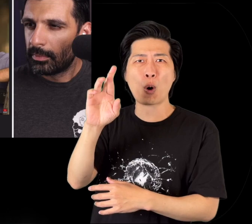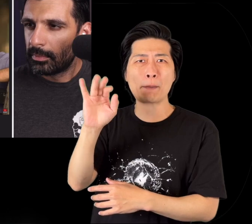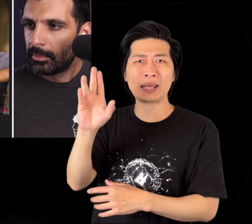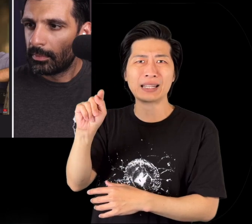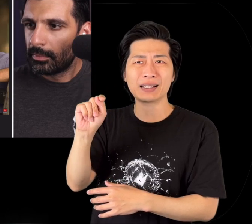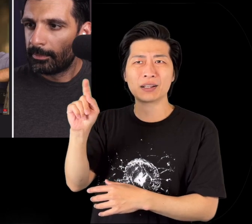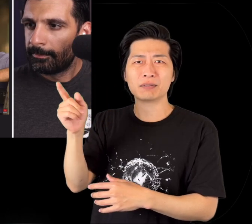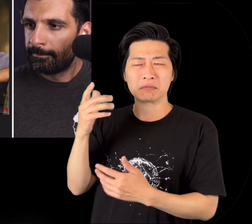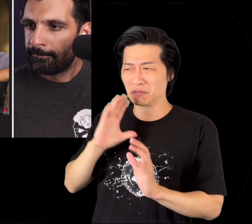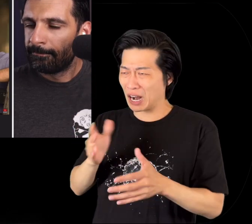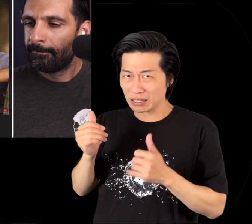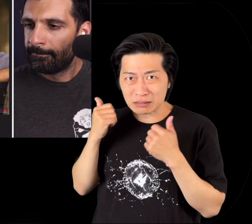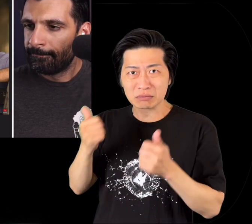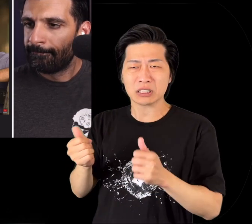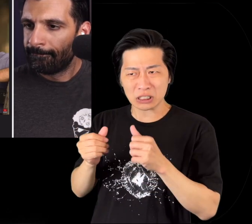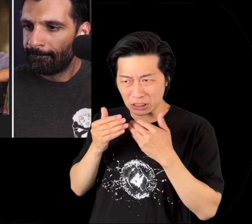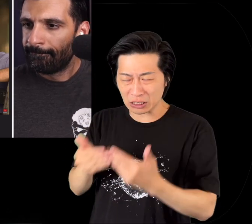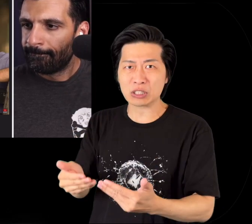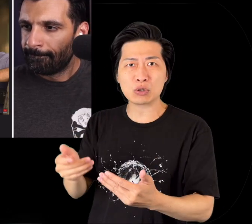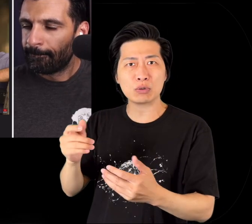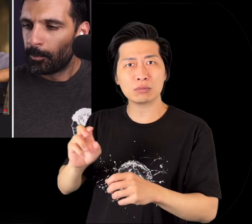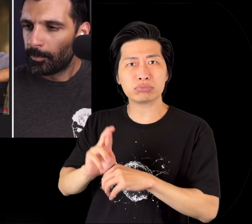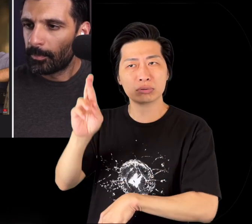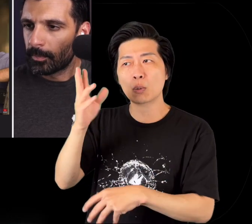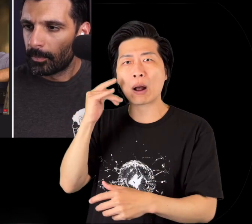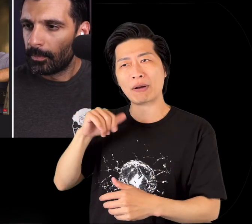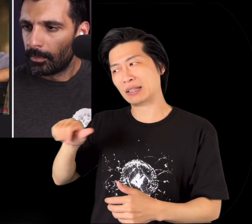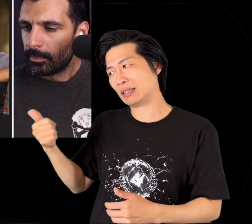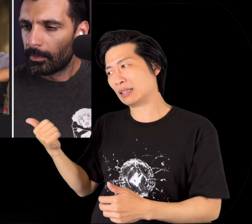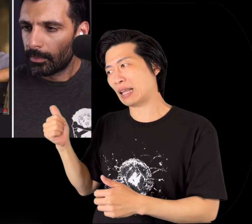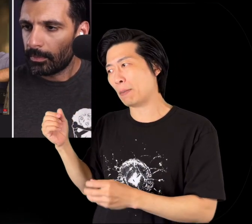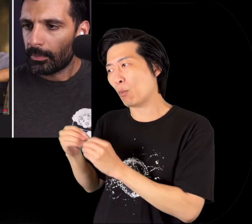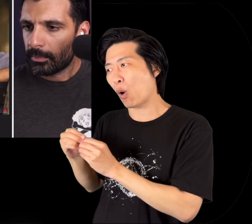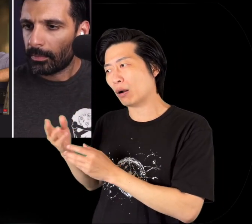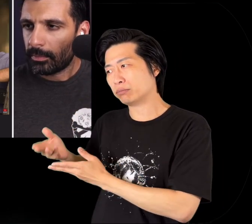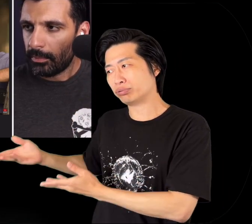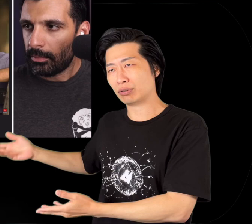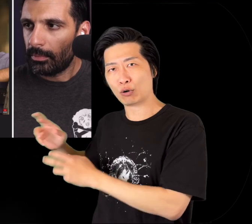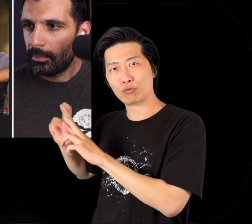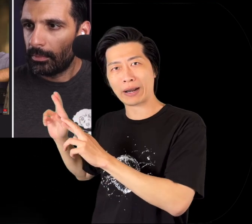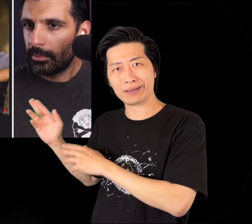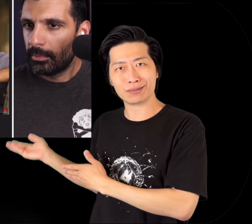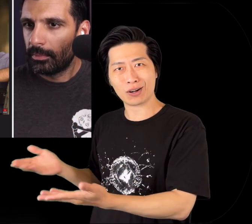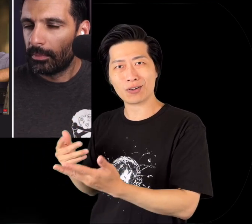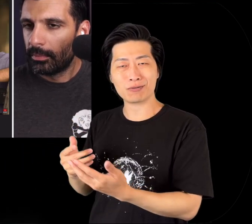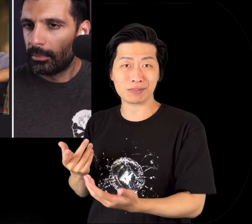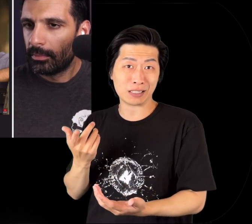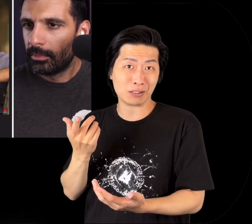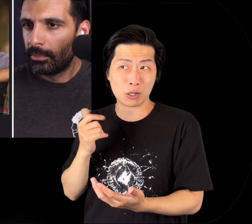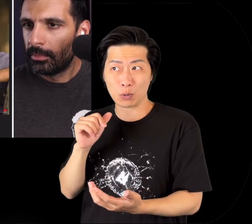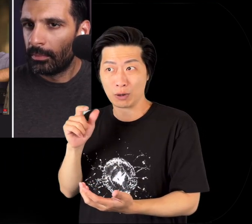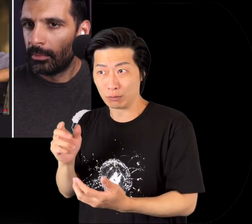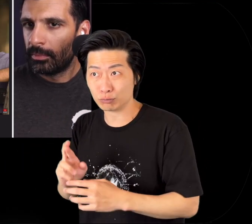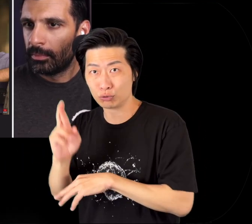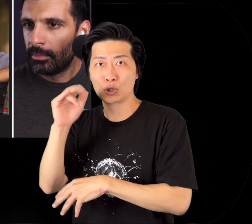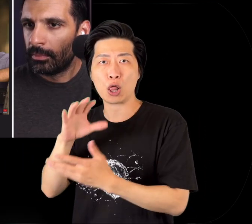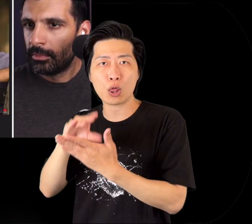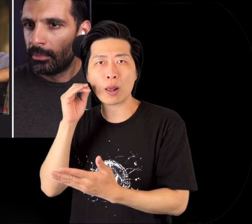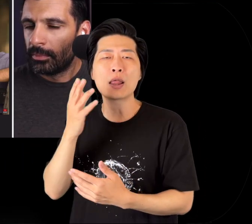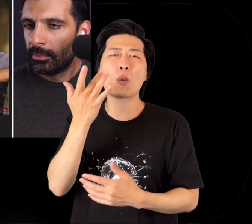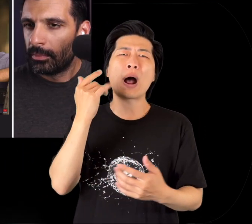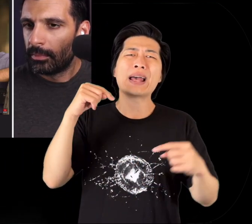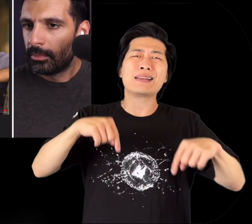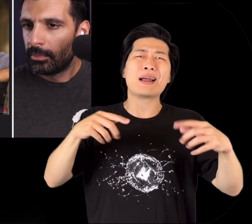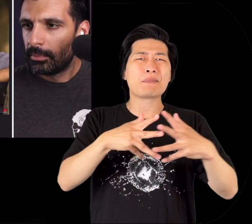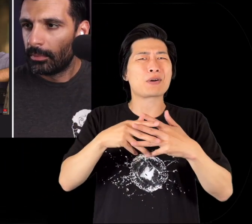got 10 others on the assembly line ready to go next, and let's learn things. It's why we don't build high-speed rail or